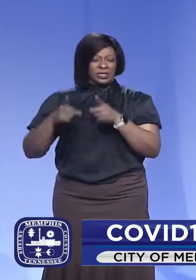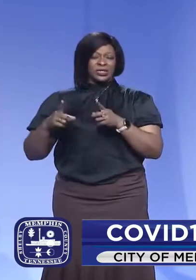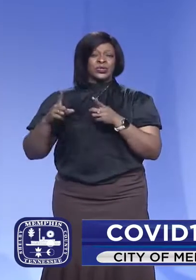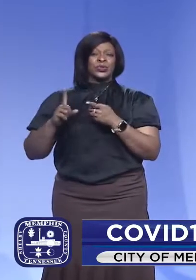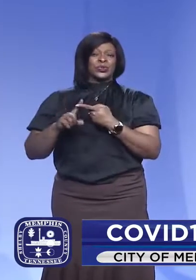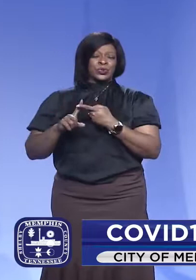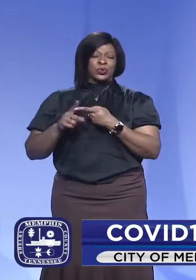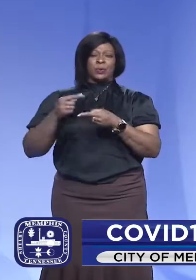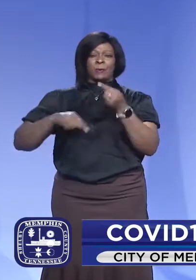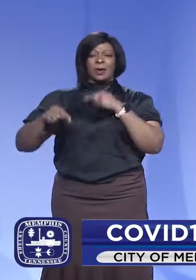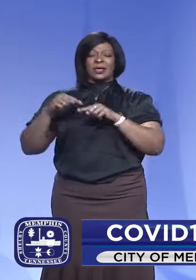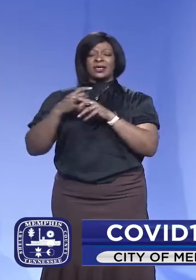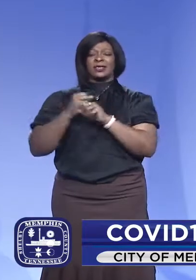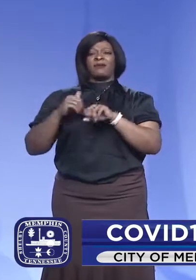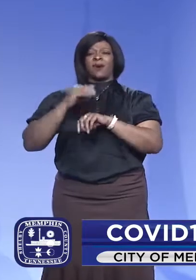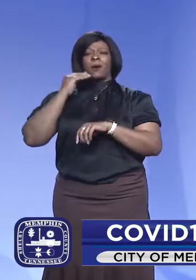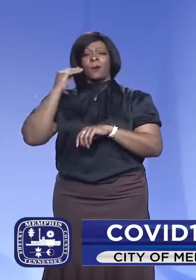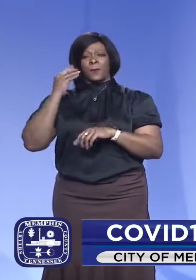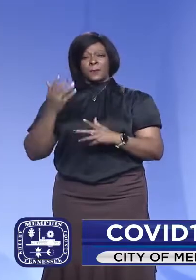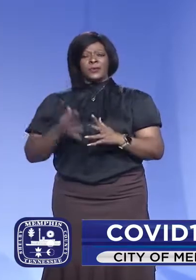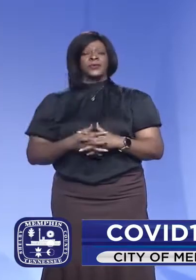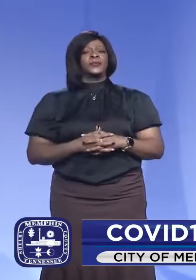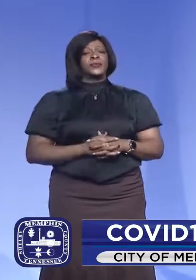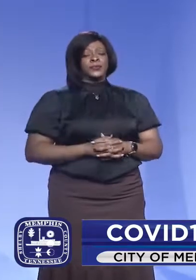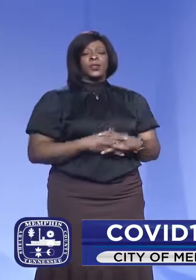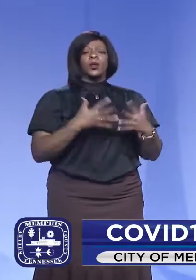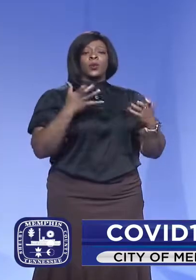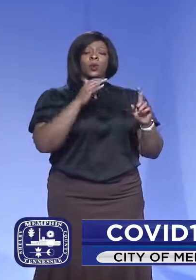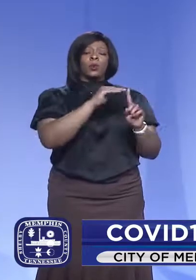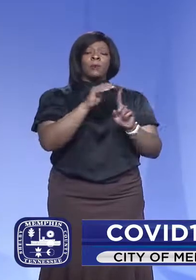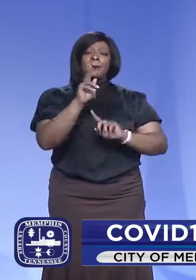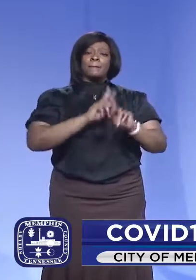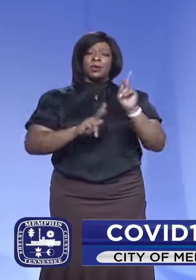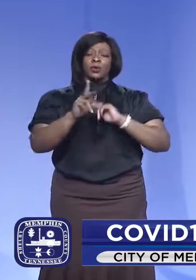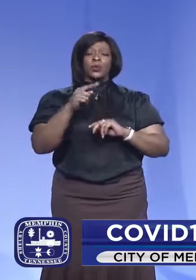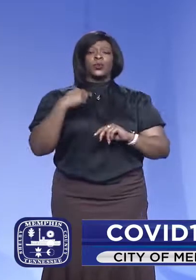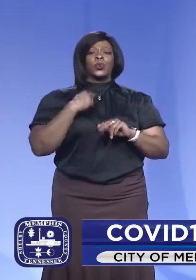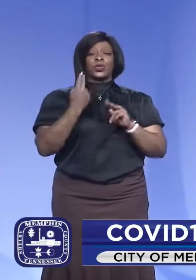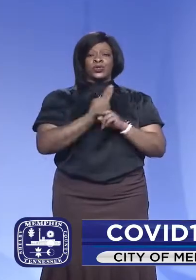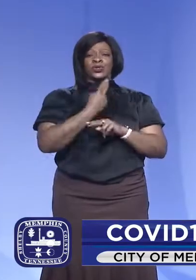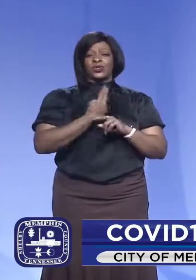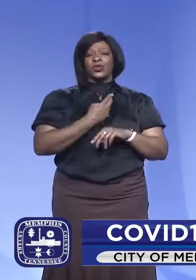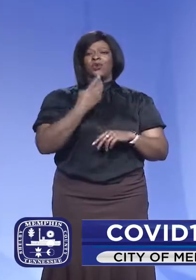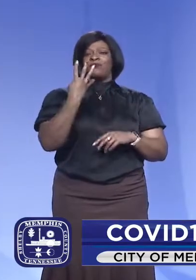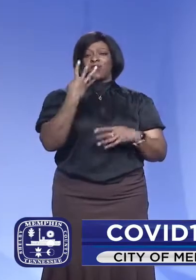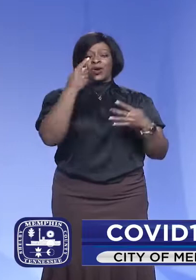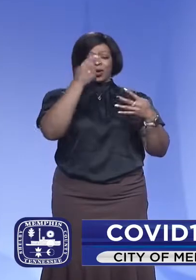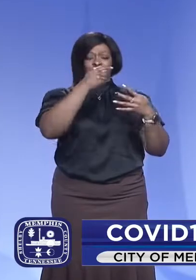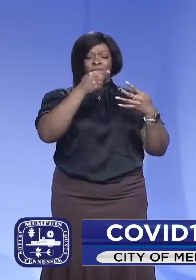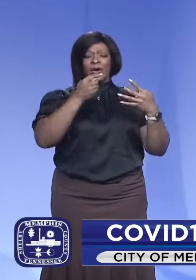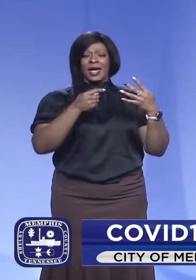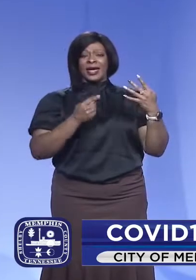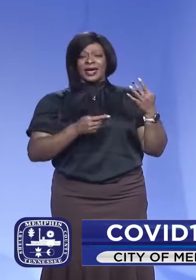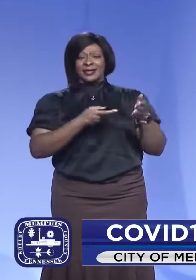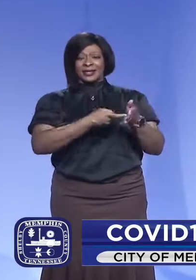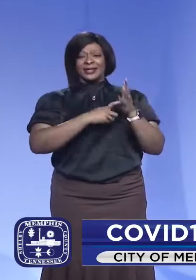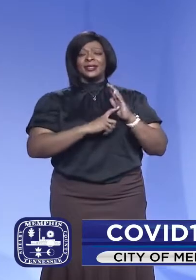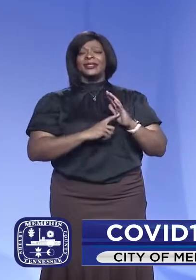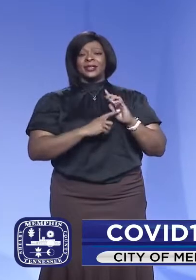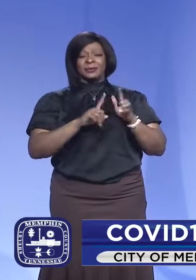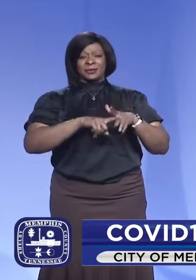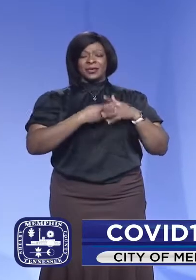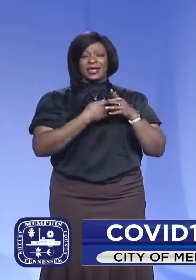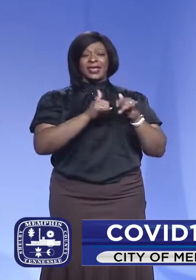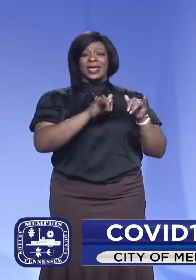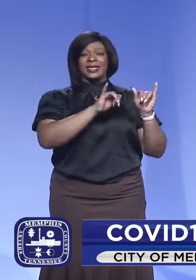turn back to Safer at Home. So I want to remind people we've used 4 gating criteria from the beginning, and that's consistent